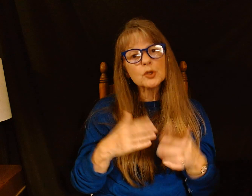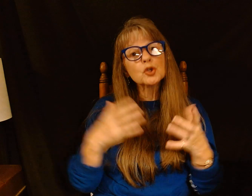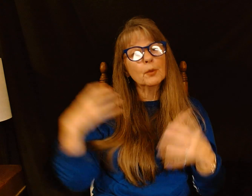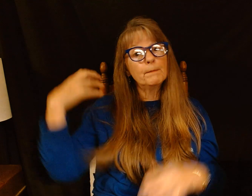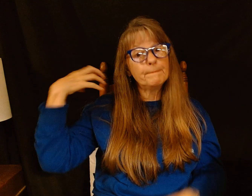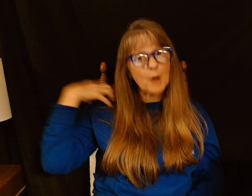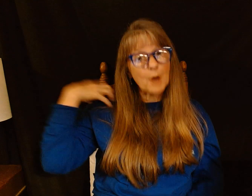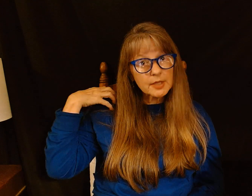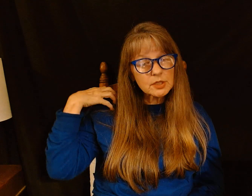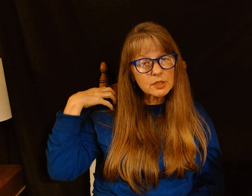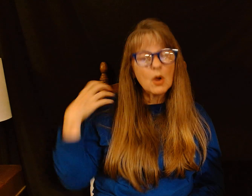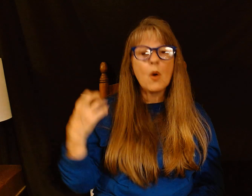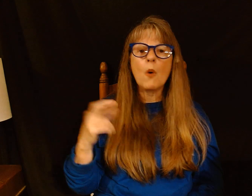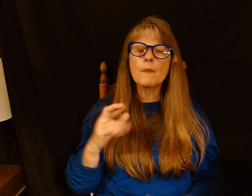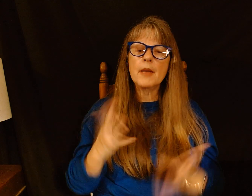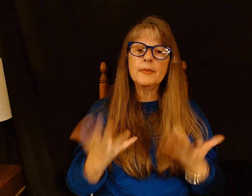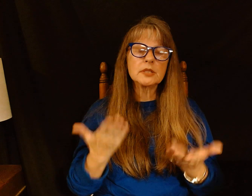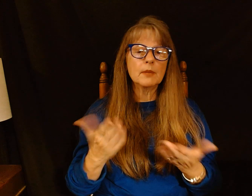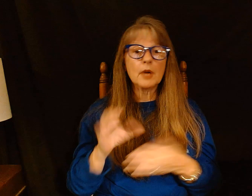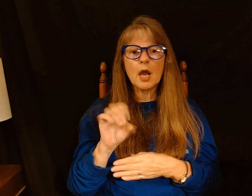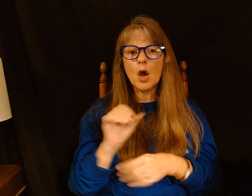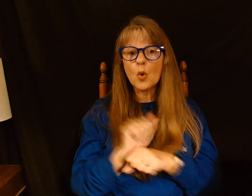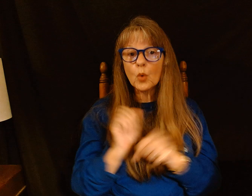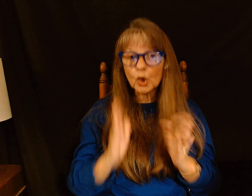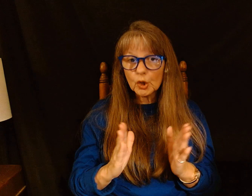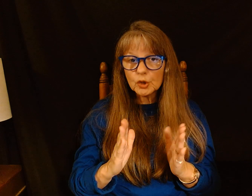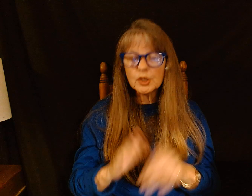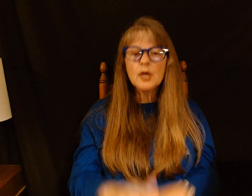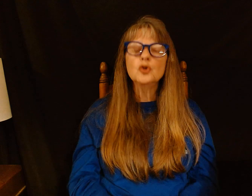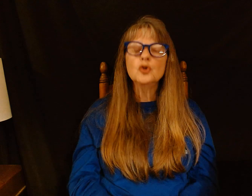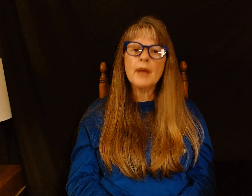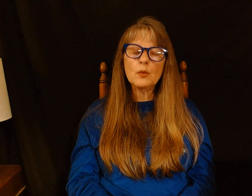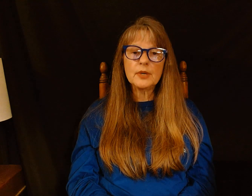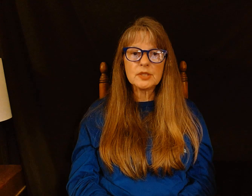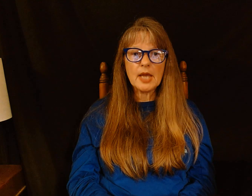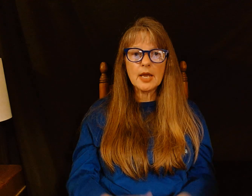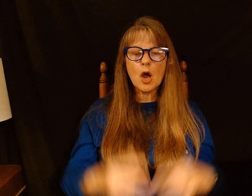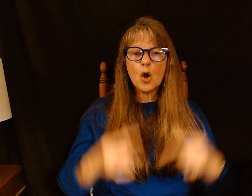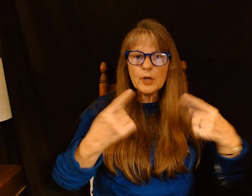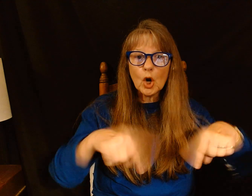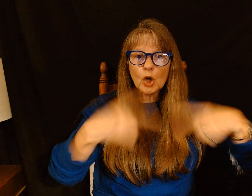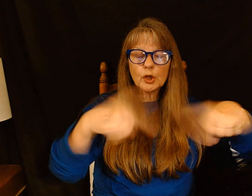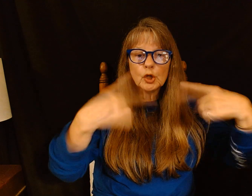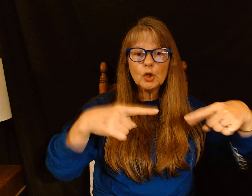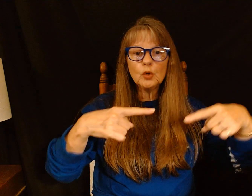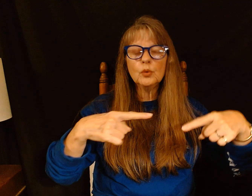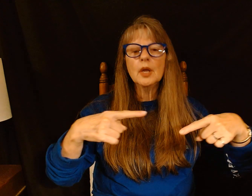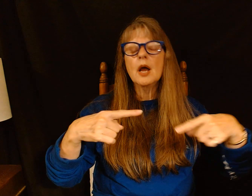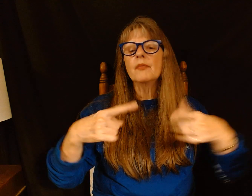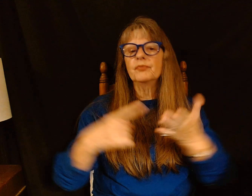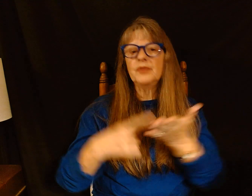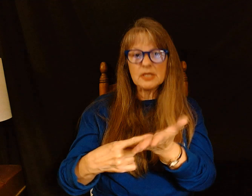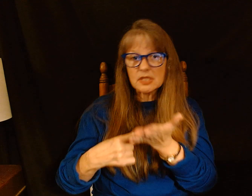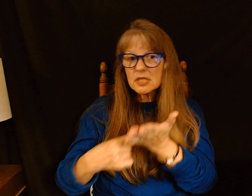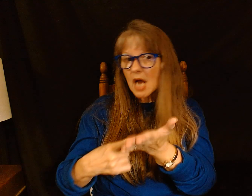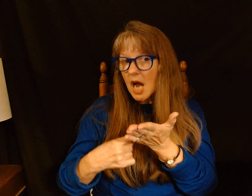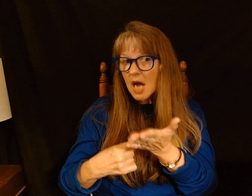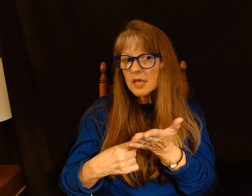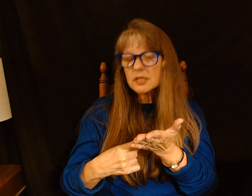your boss or maybe some coworkers, you might want to say, oh, we argued, then discuss